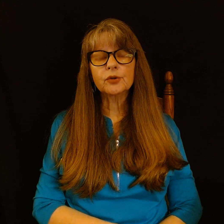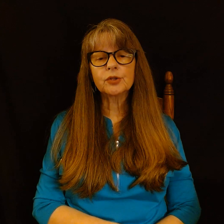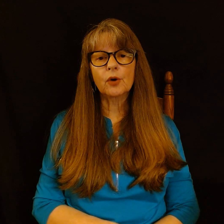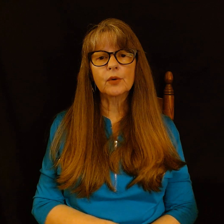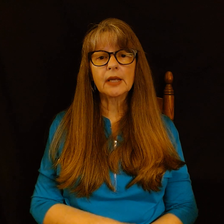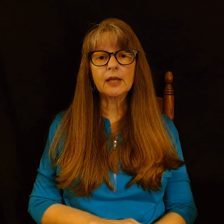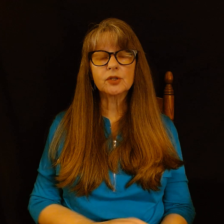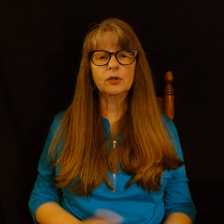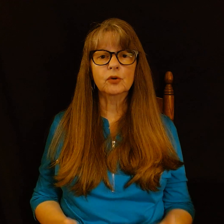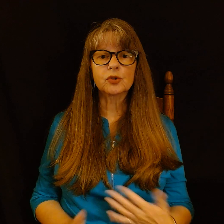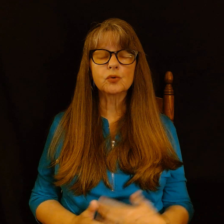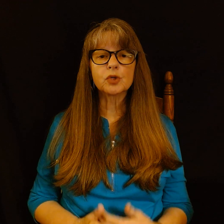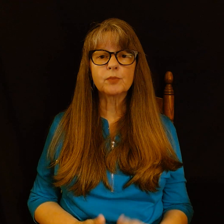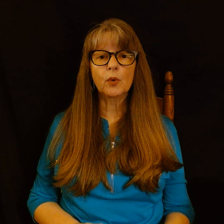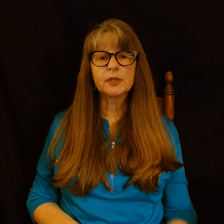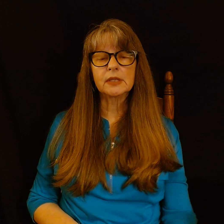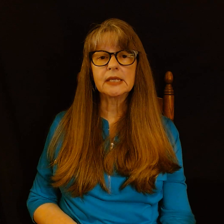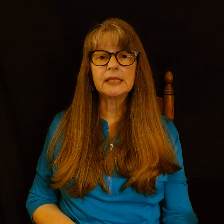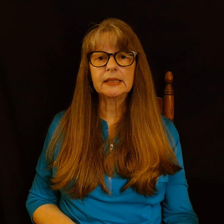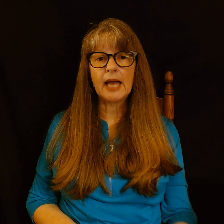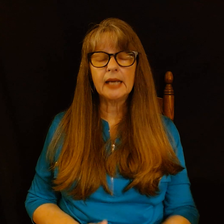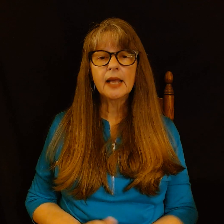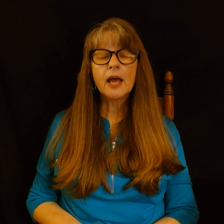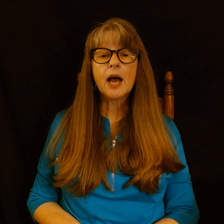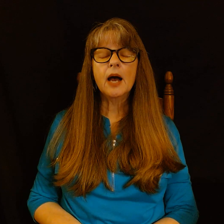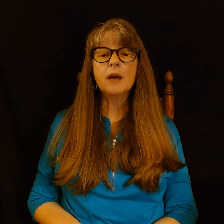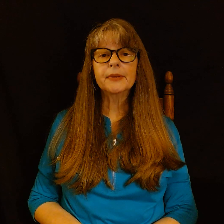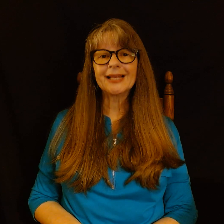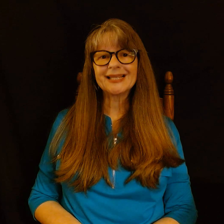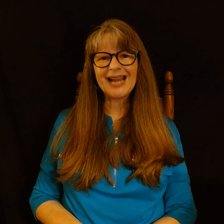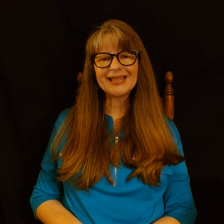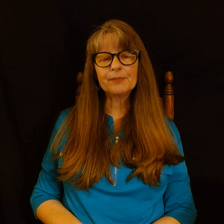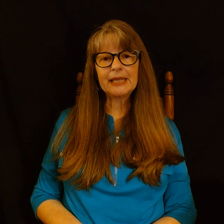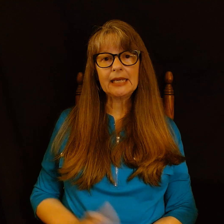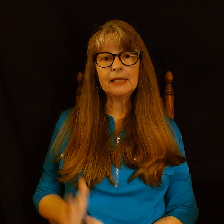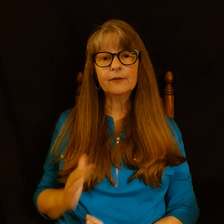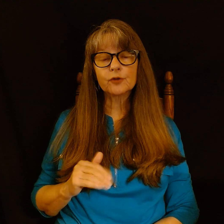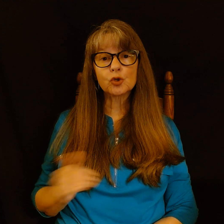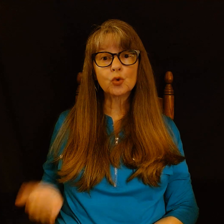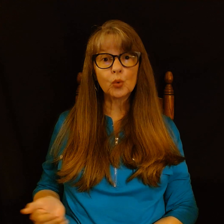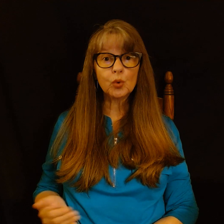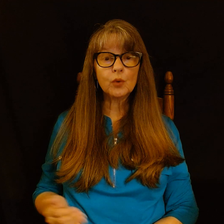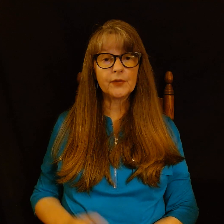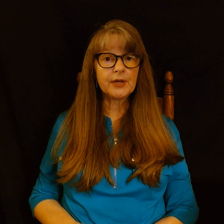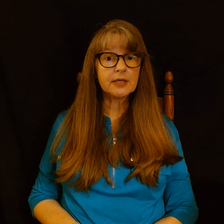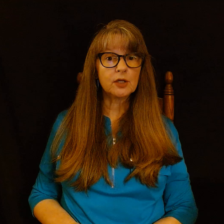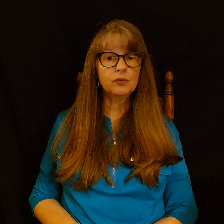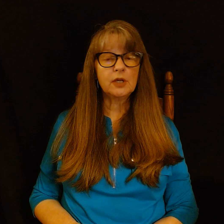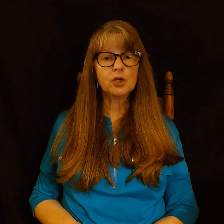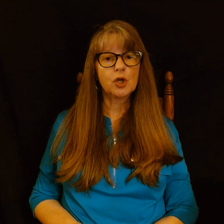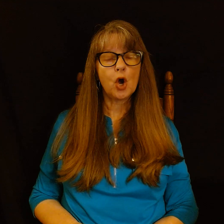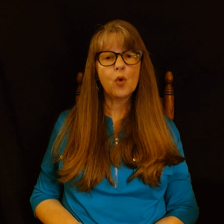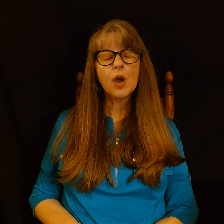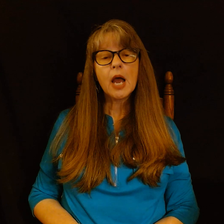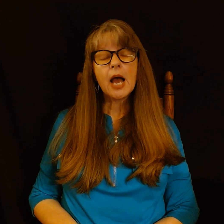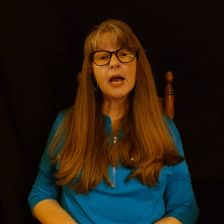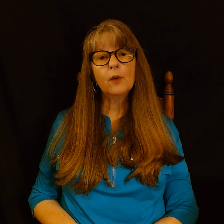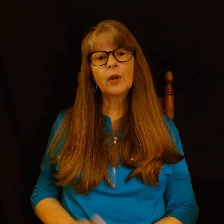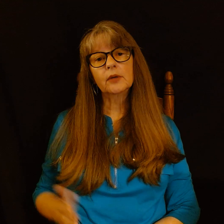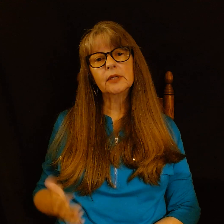so in case school sports and things like that. But that's kind of the beginning of school, the things that you need to know. We already did like